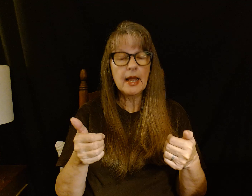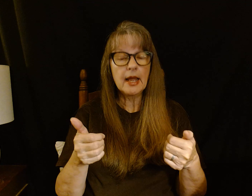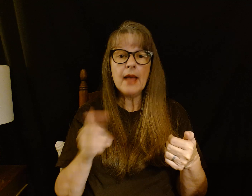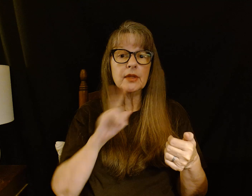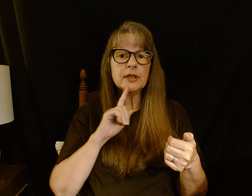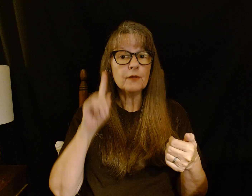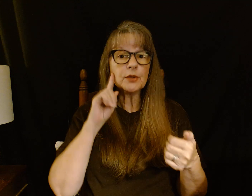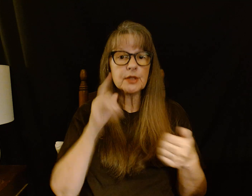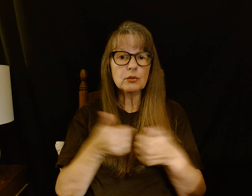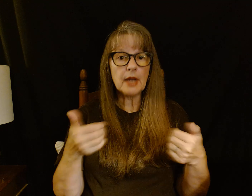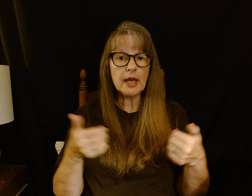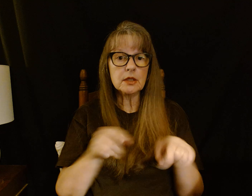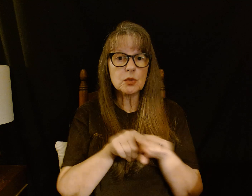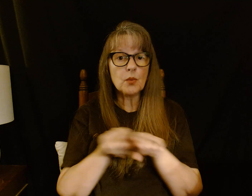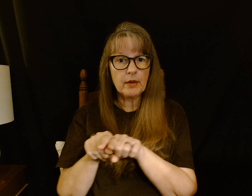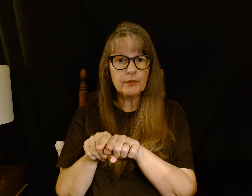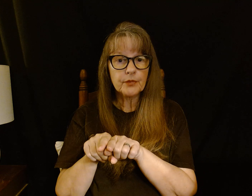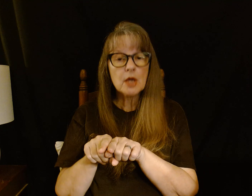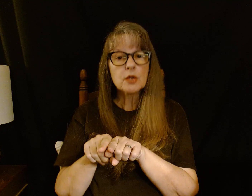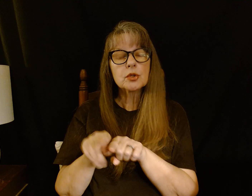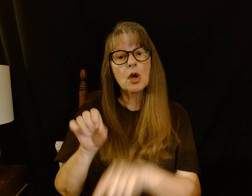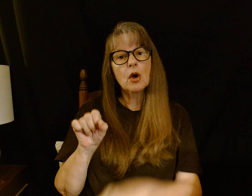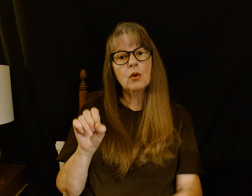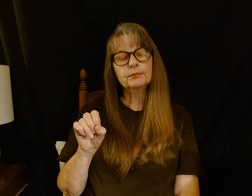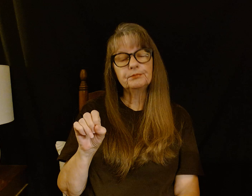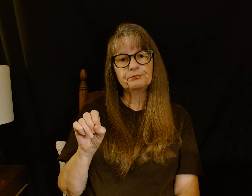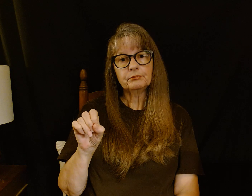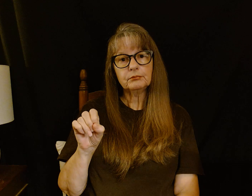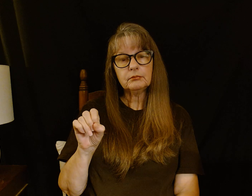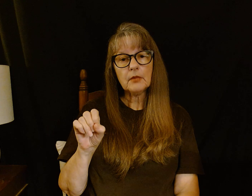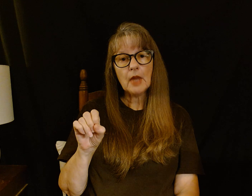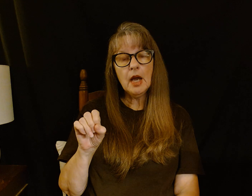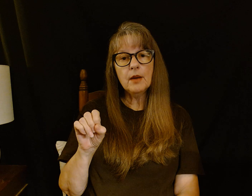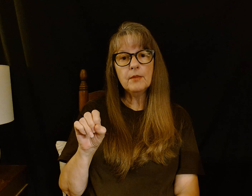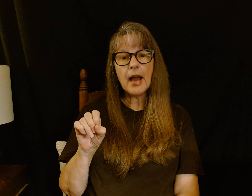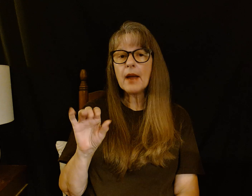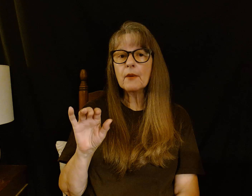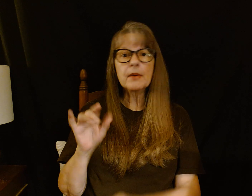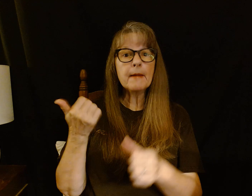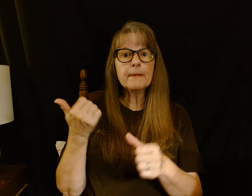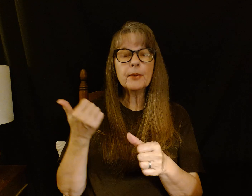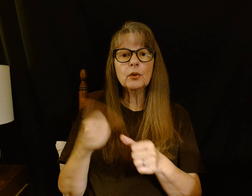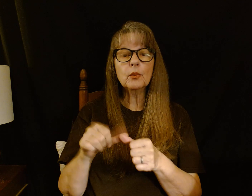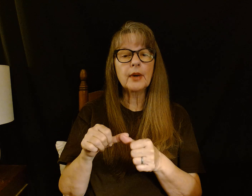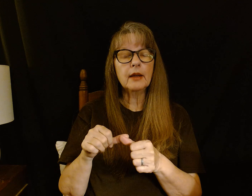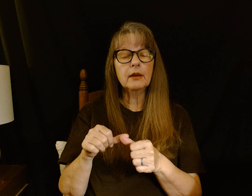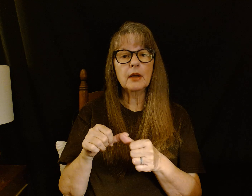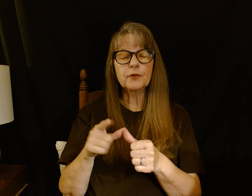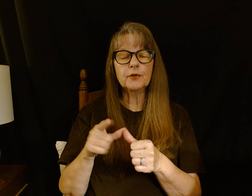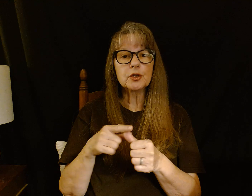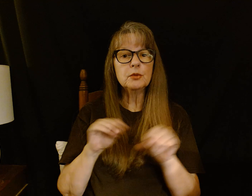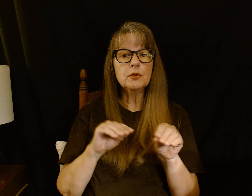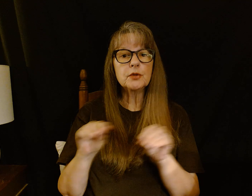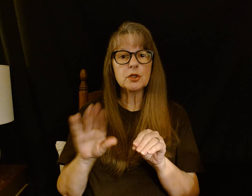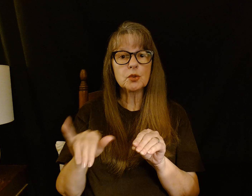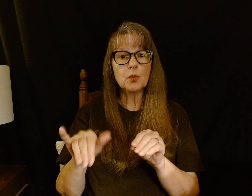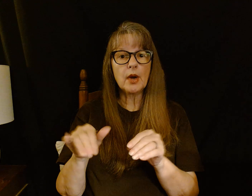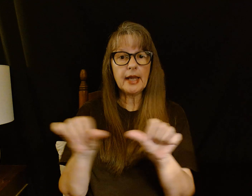and the deaf were segregated as well. So I remember when I first moved to this one